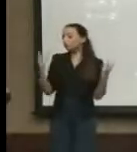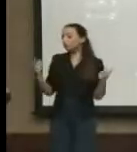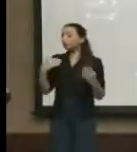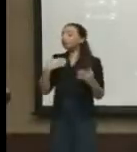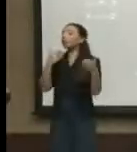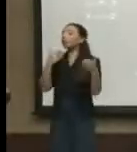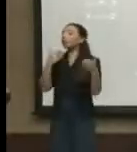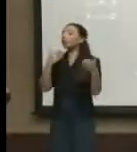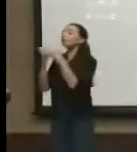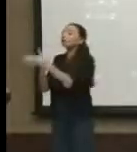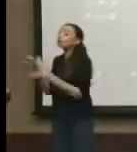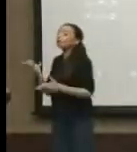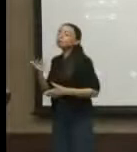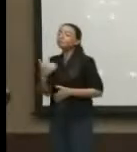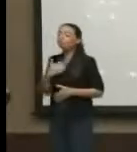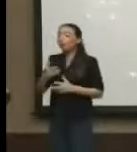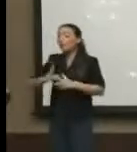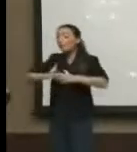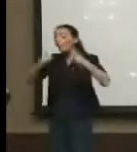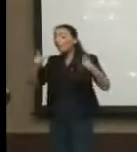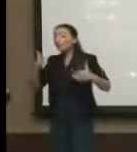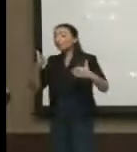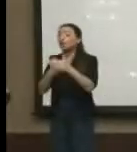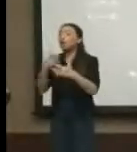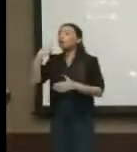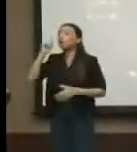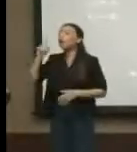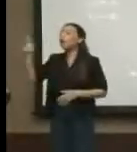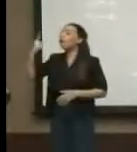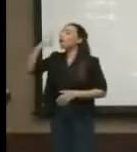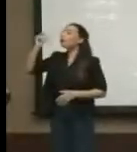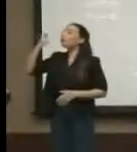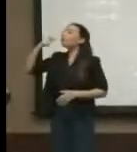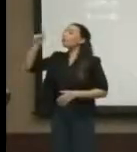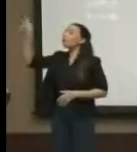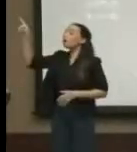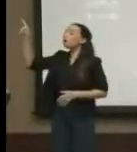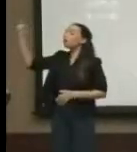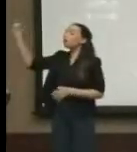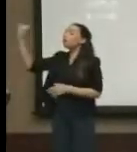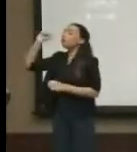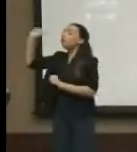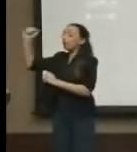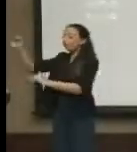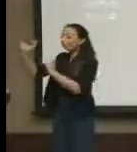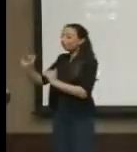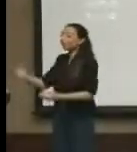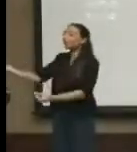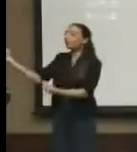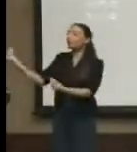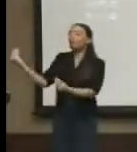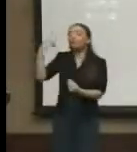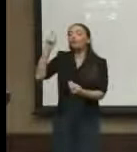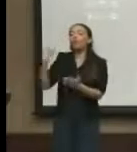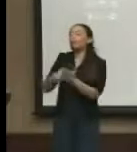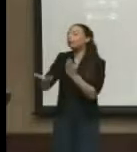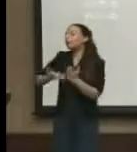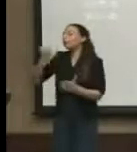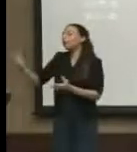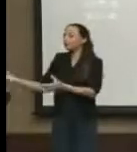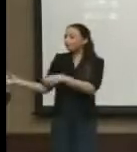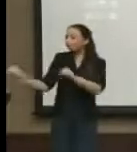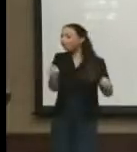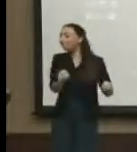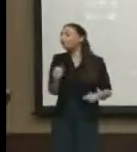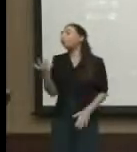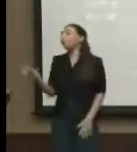My biggest challenge is to convince the parents to send their children for vocational training, especially when I move out of the